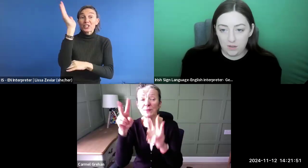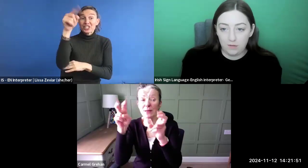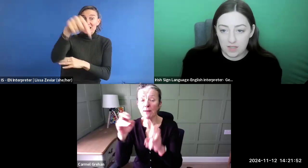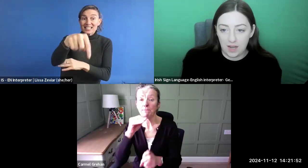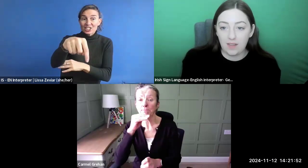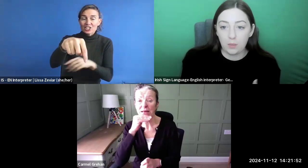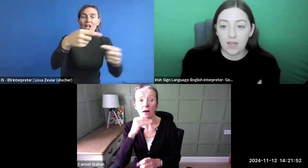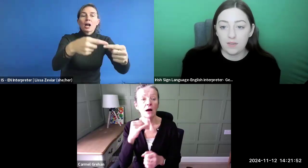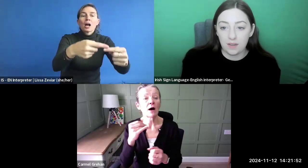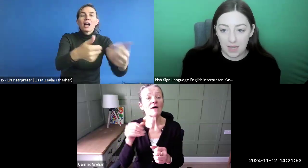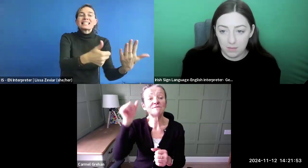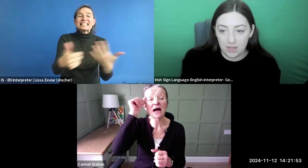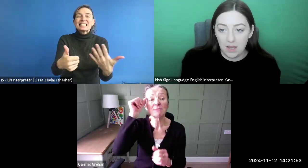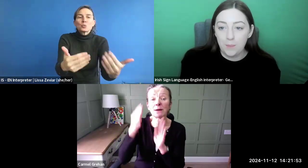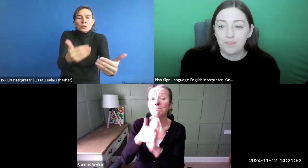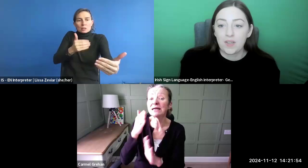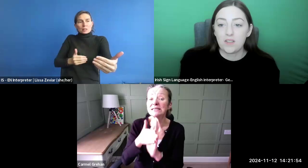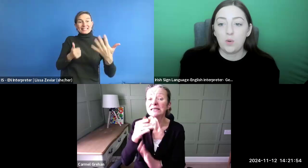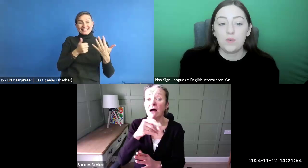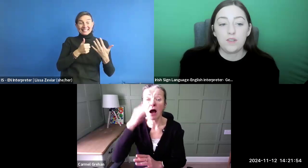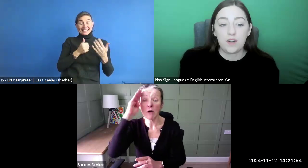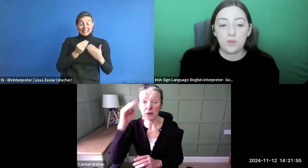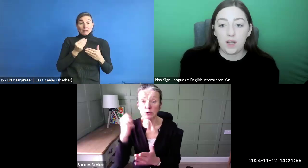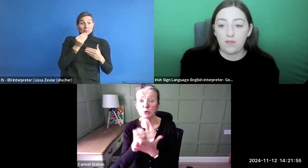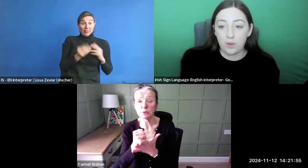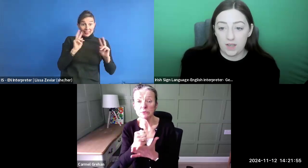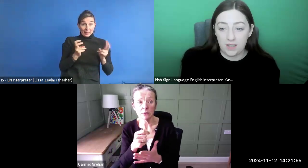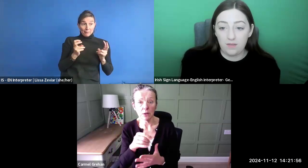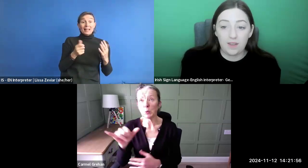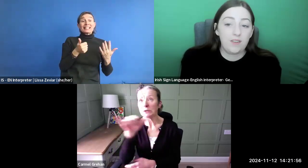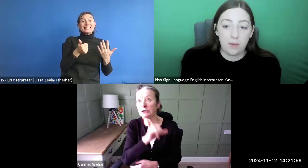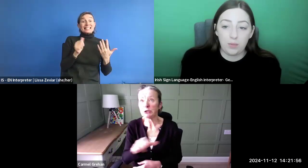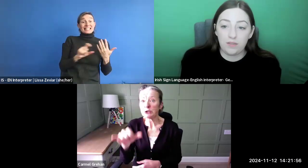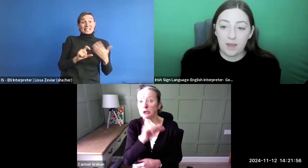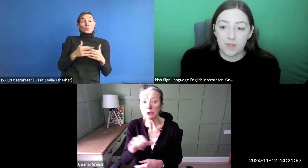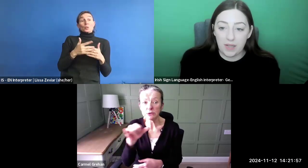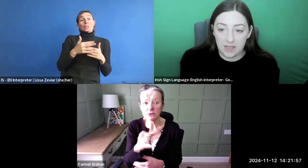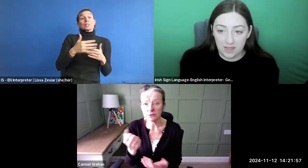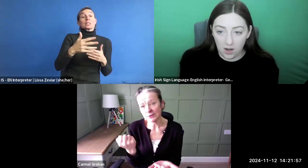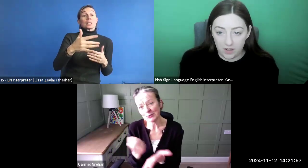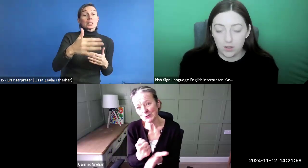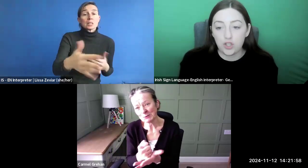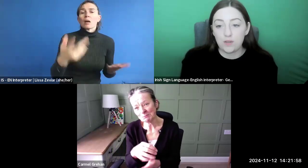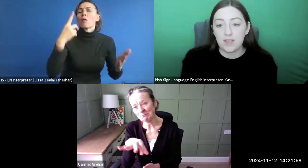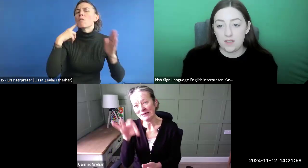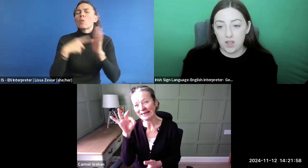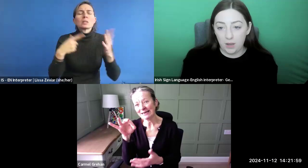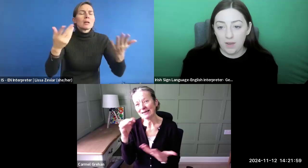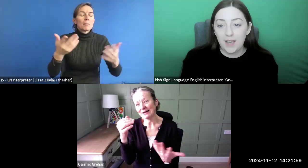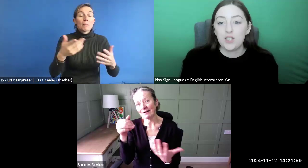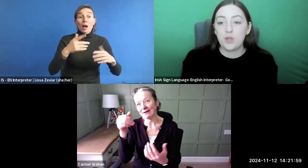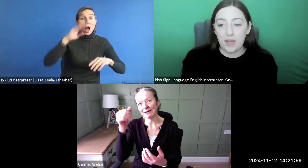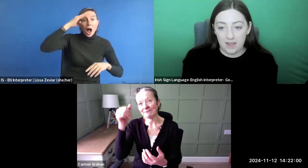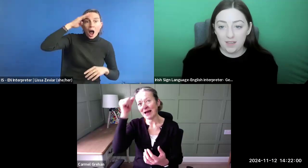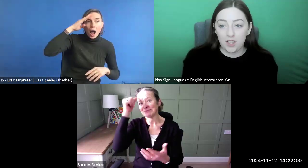was expected. On the first day, they were given the themes. So the first one that I'll focus on is, like, for example, the famous buildings in Ireland. So the students had the